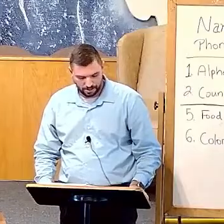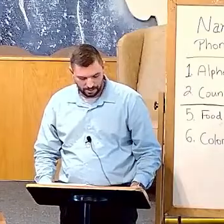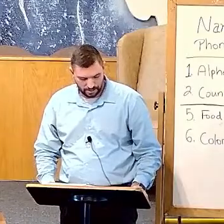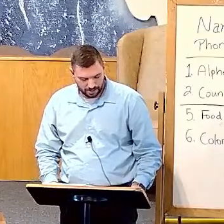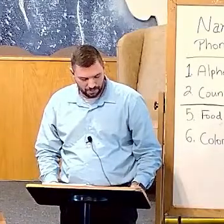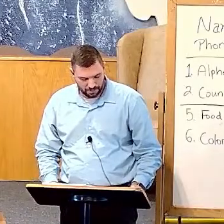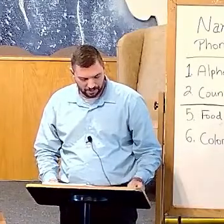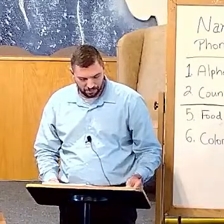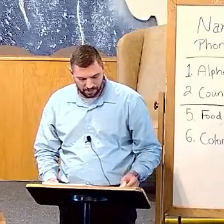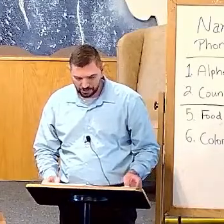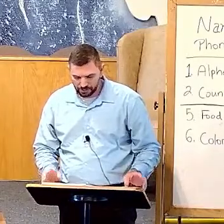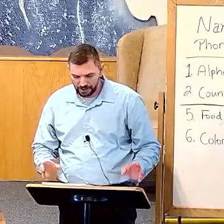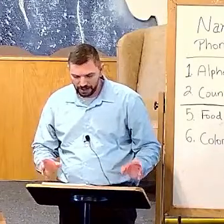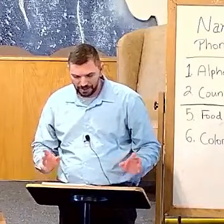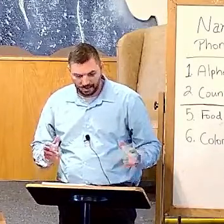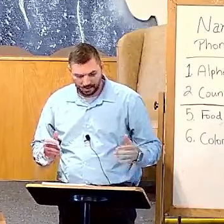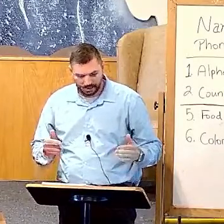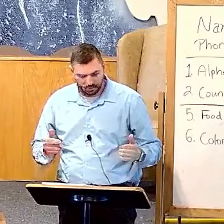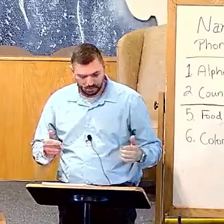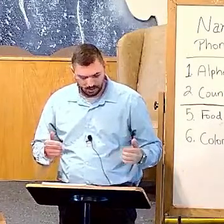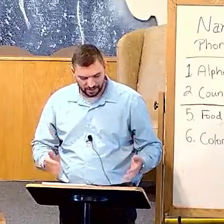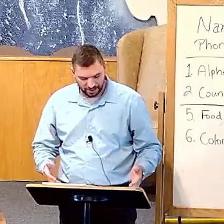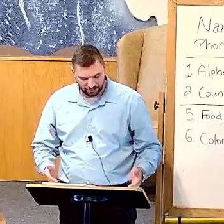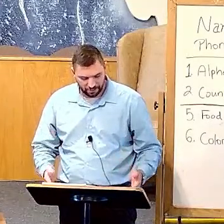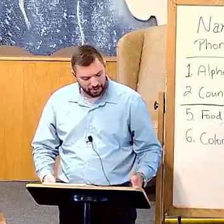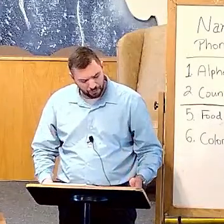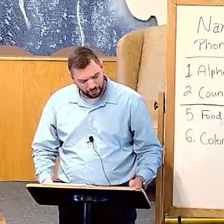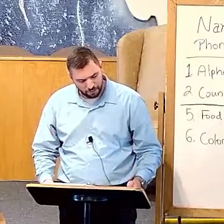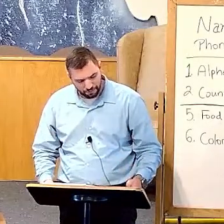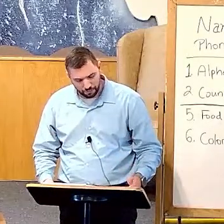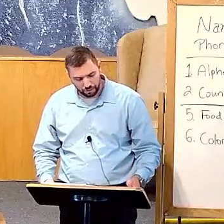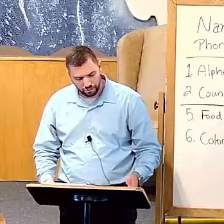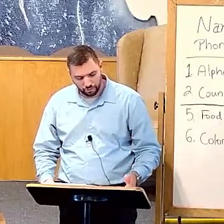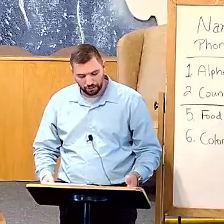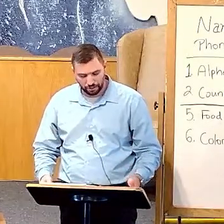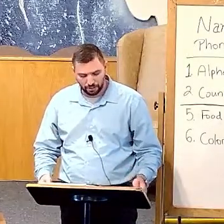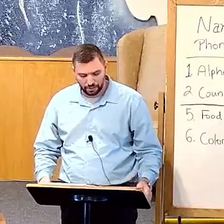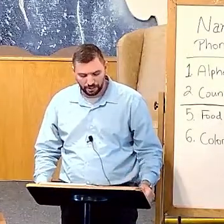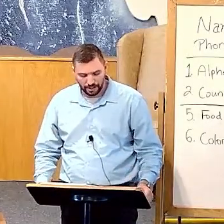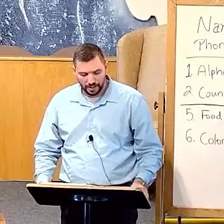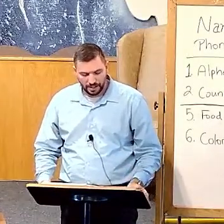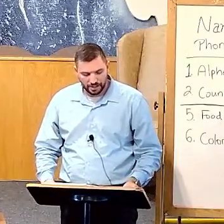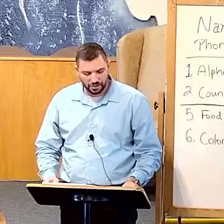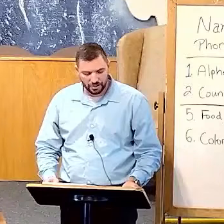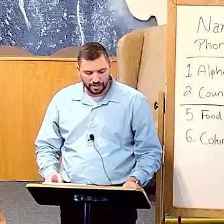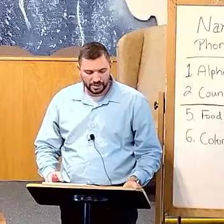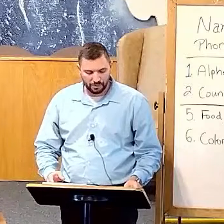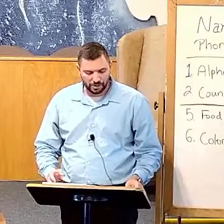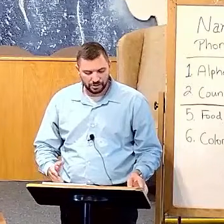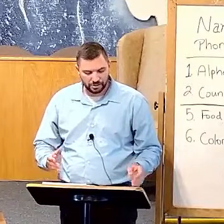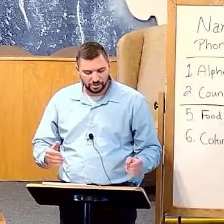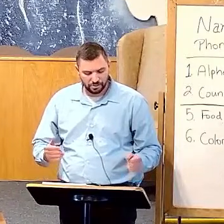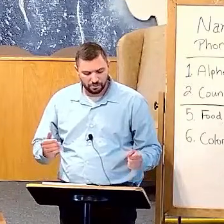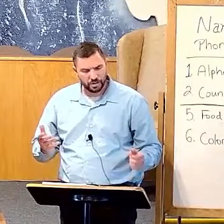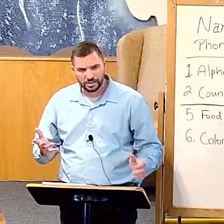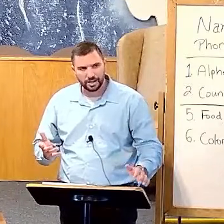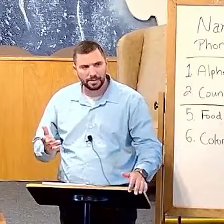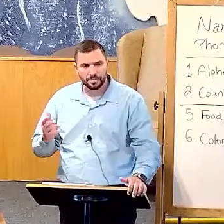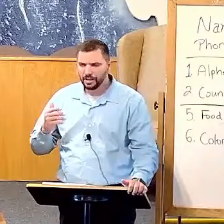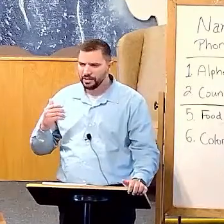some of these next ones, I think these next few, I do want to go over just really, really quick. These are ones that once you just do one time, they kind of